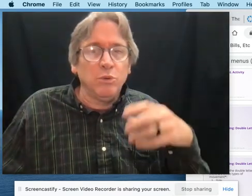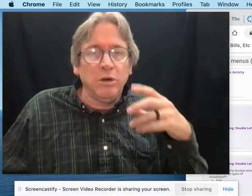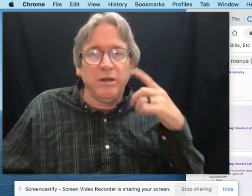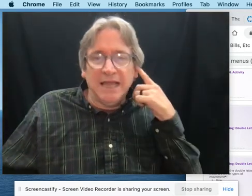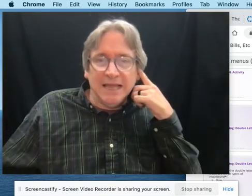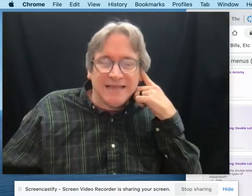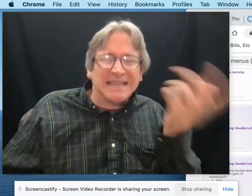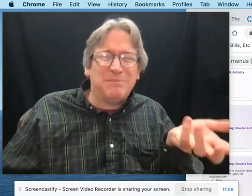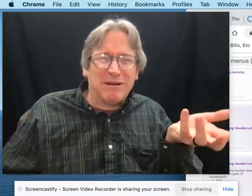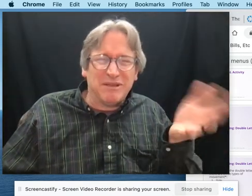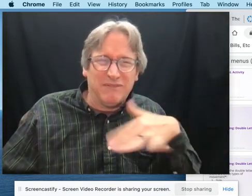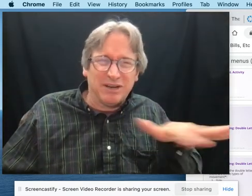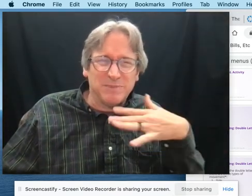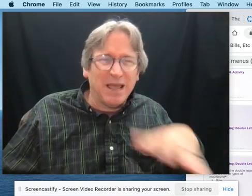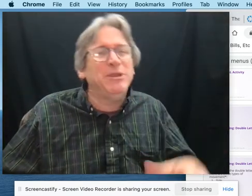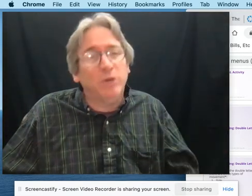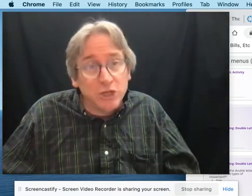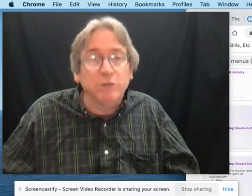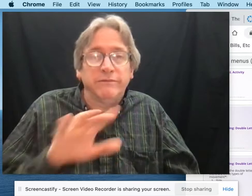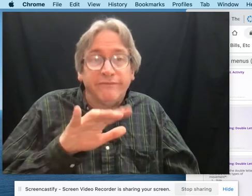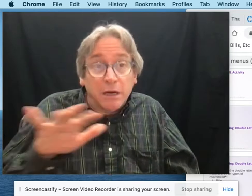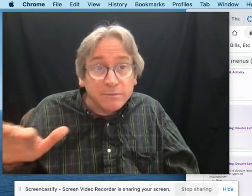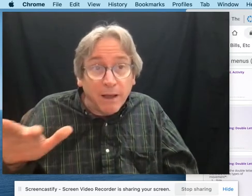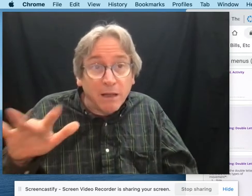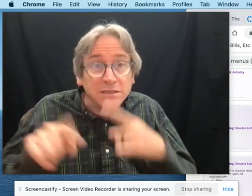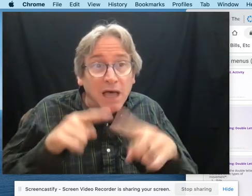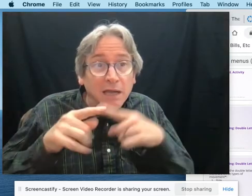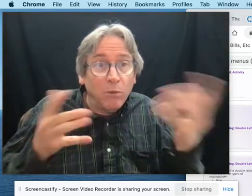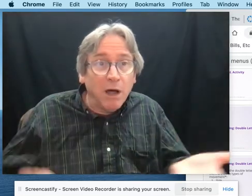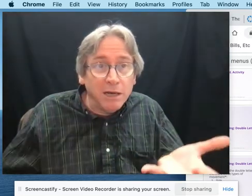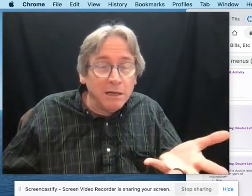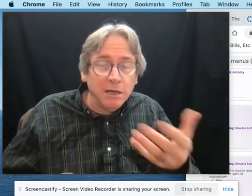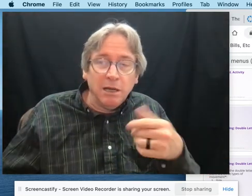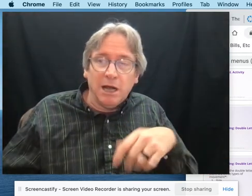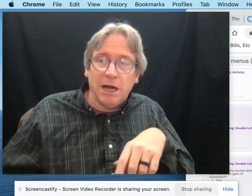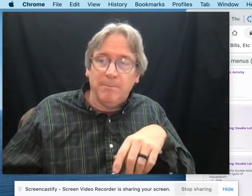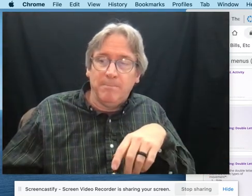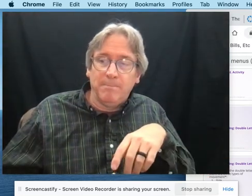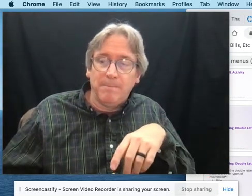so that's better than fingerspelling. I mean, you can do fingerspell sign what,